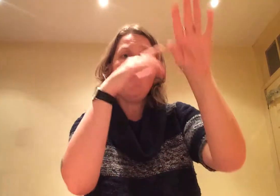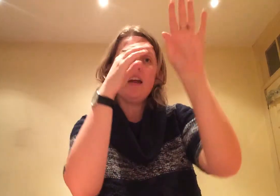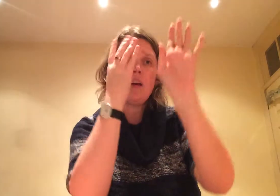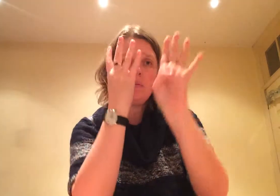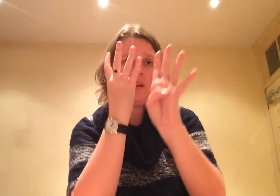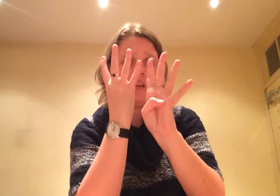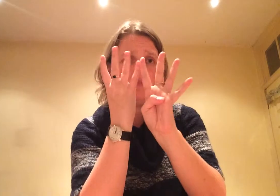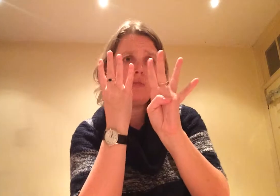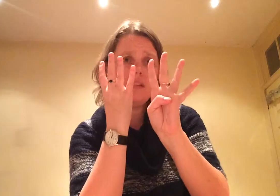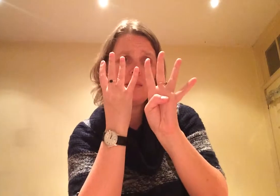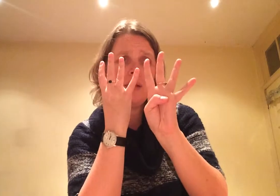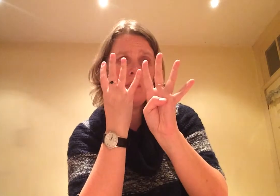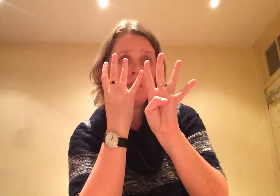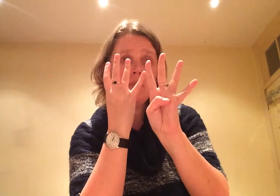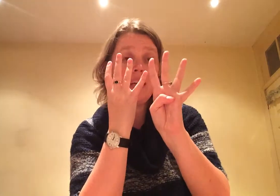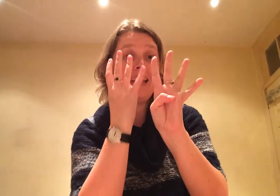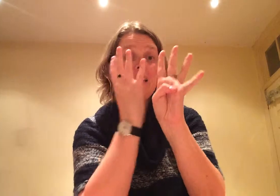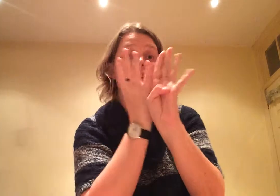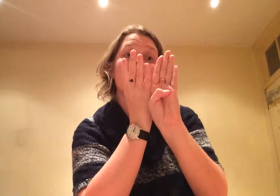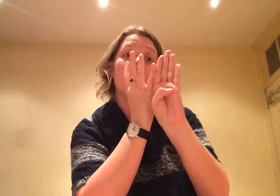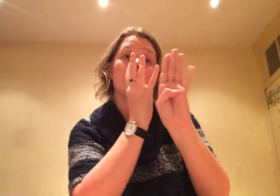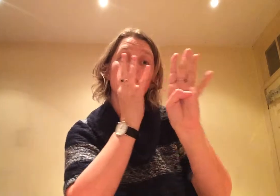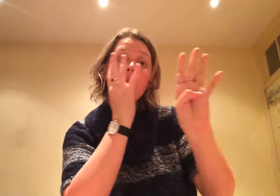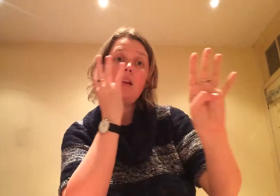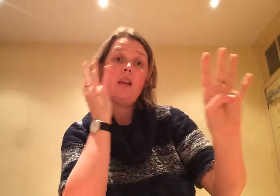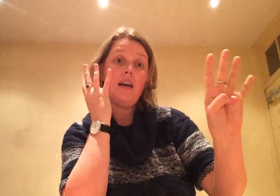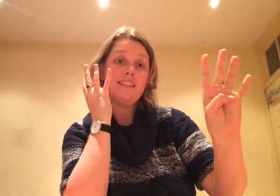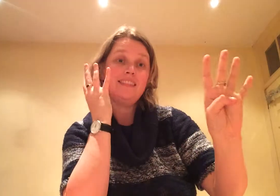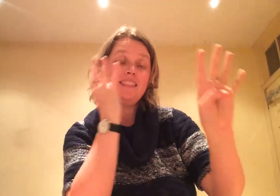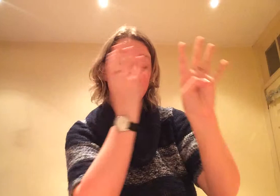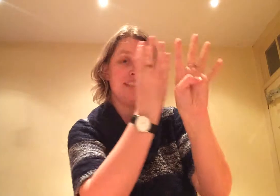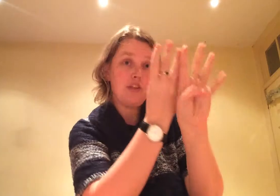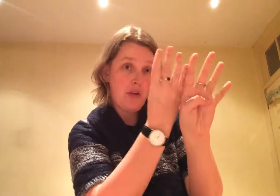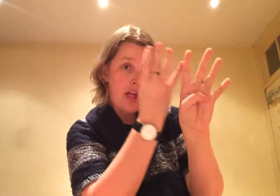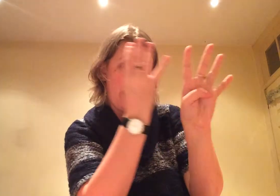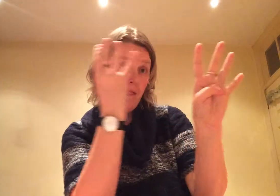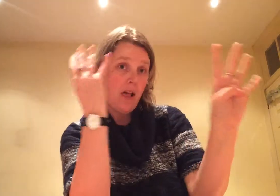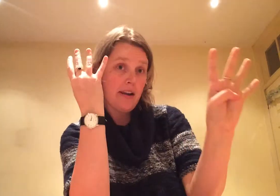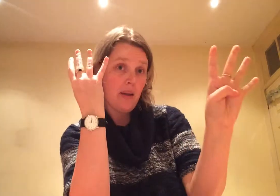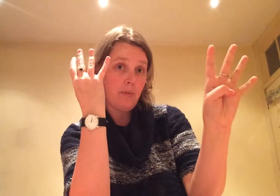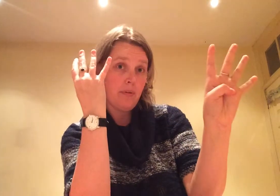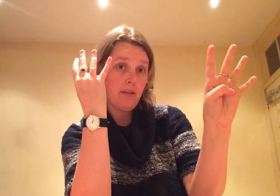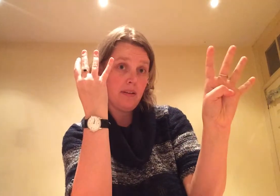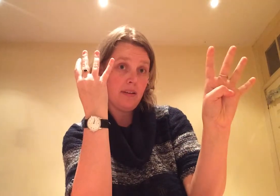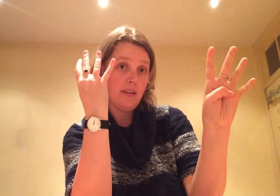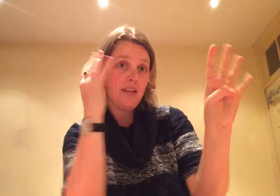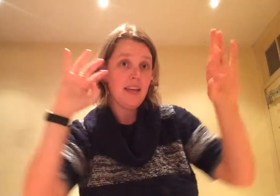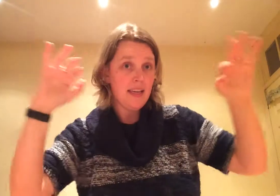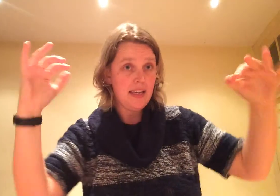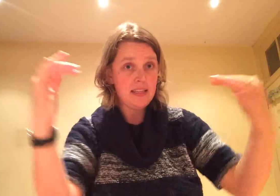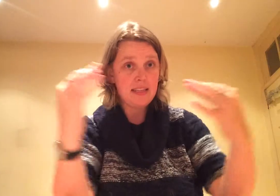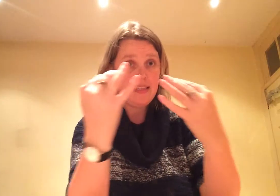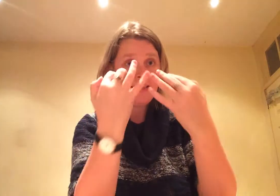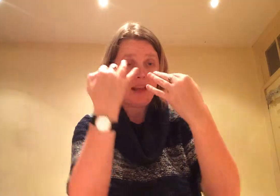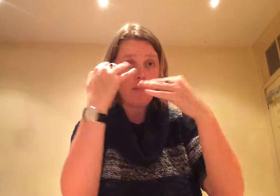line up. Now think of all these as people, again, and you put them in a line. So you go, line up. It's